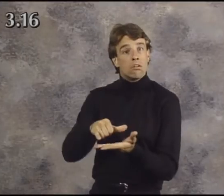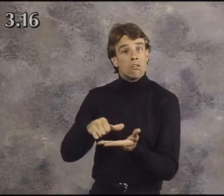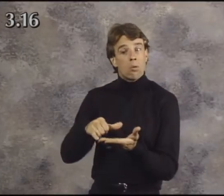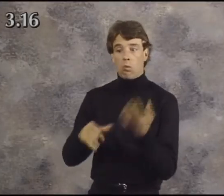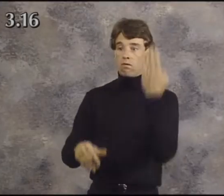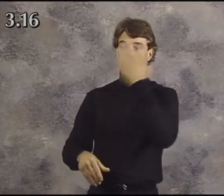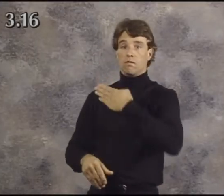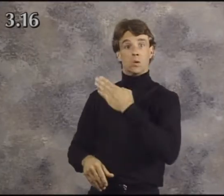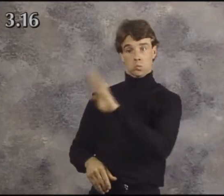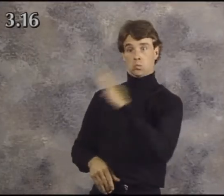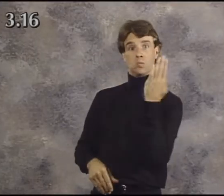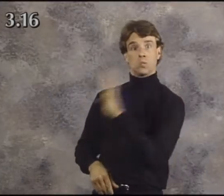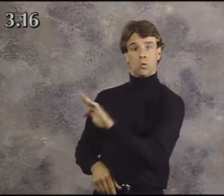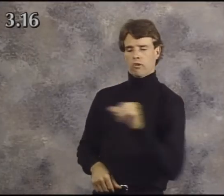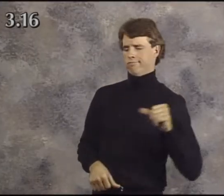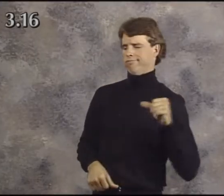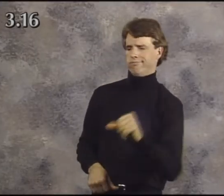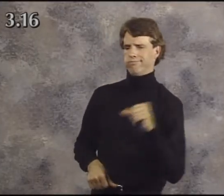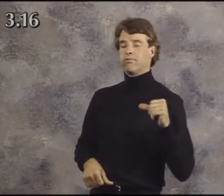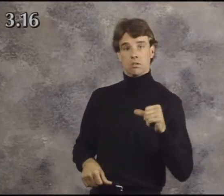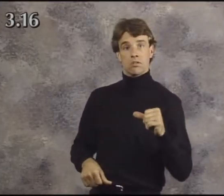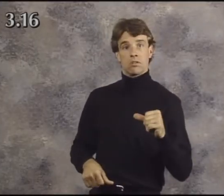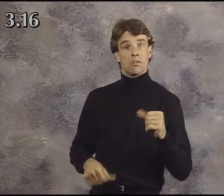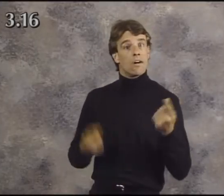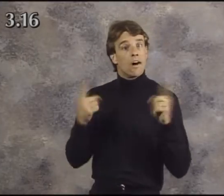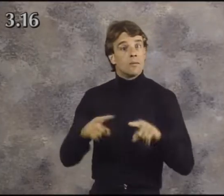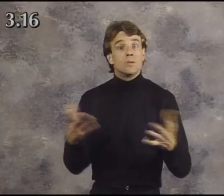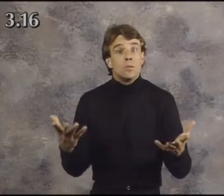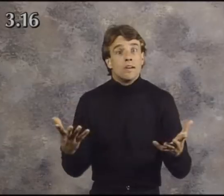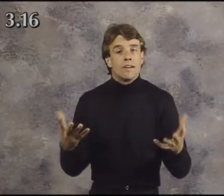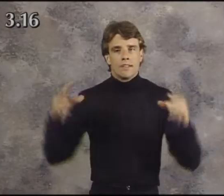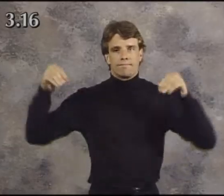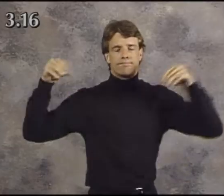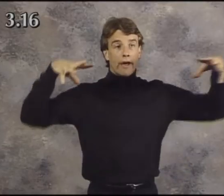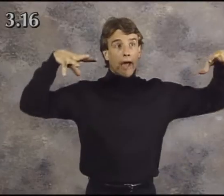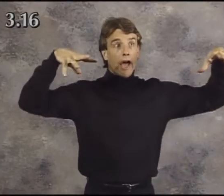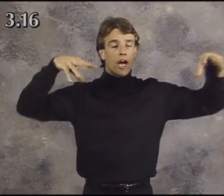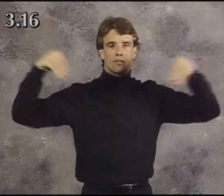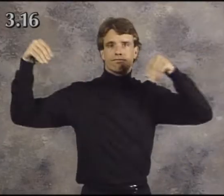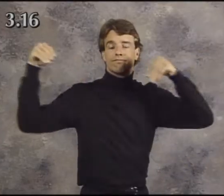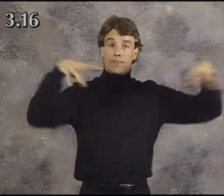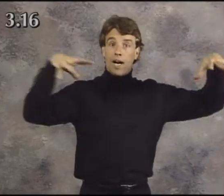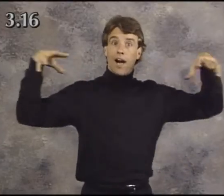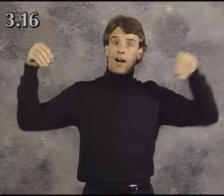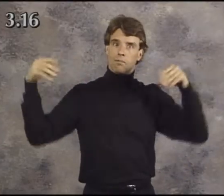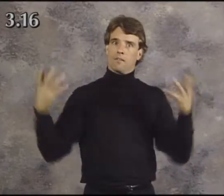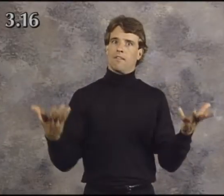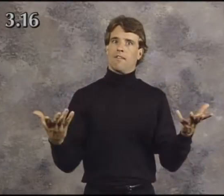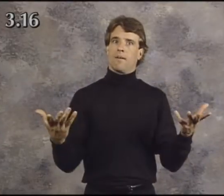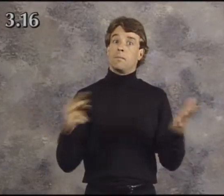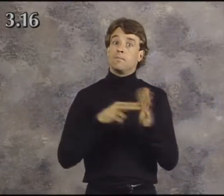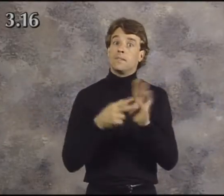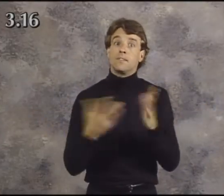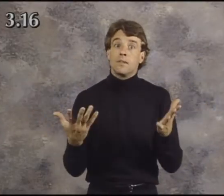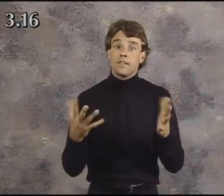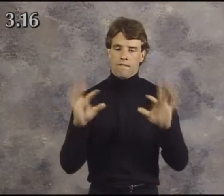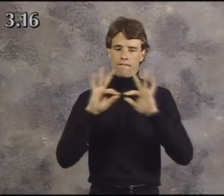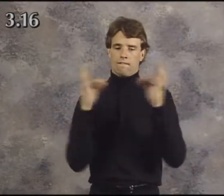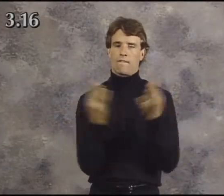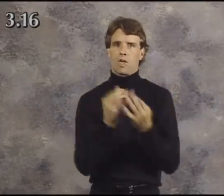oriented, flashing lights for the door and the phone. That way, when the lights are flashing, everyone